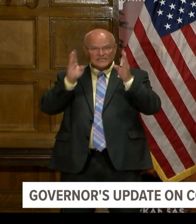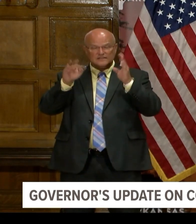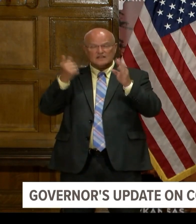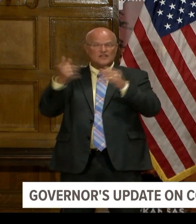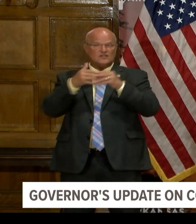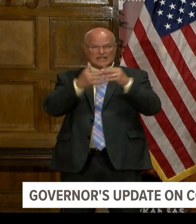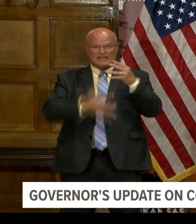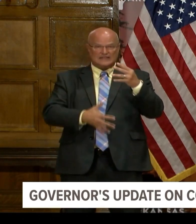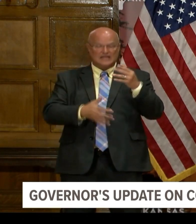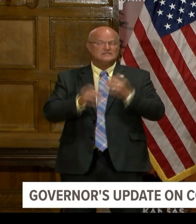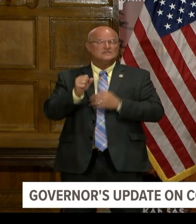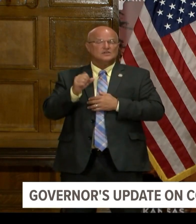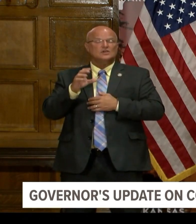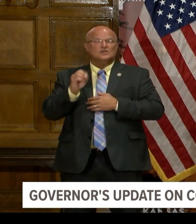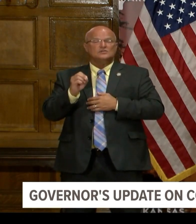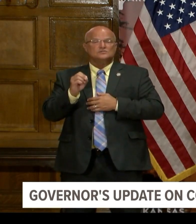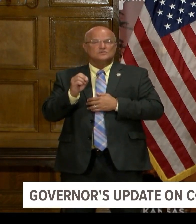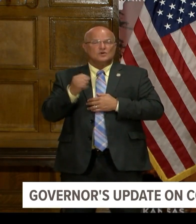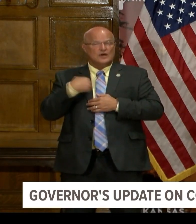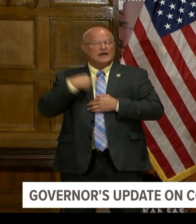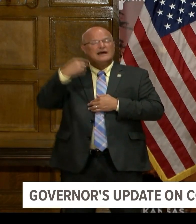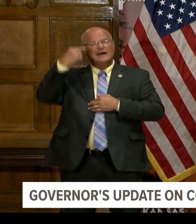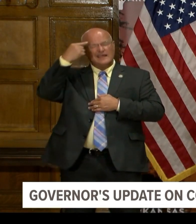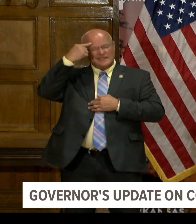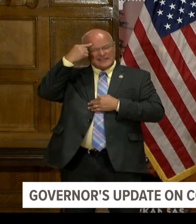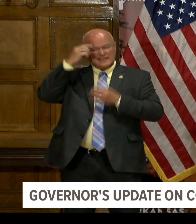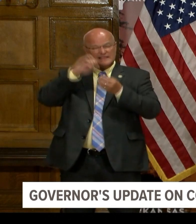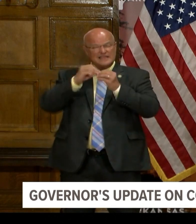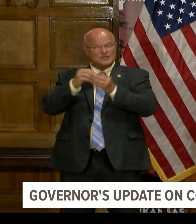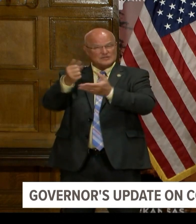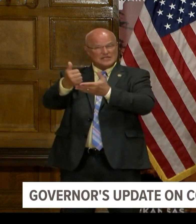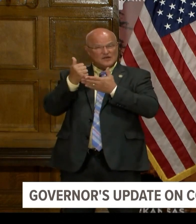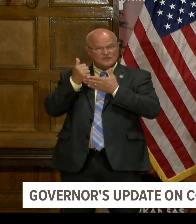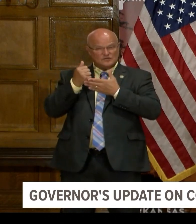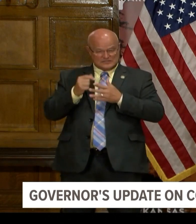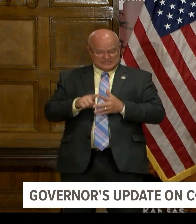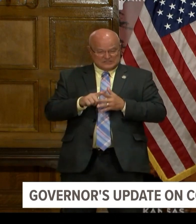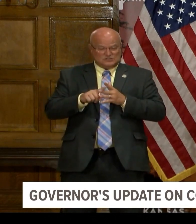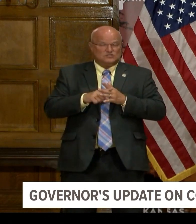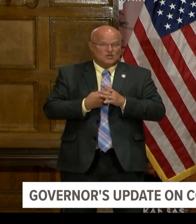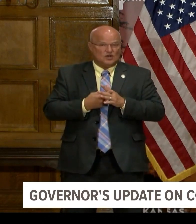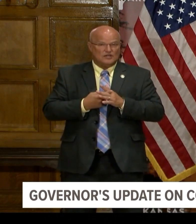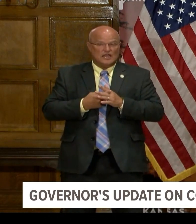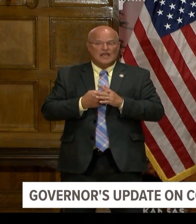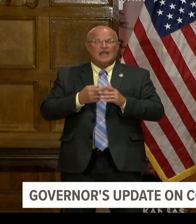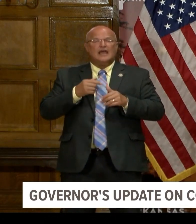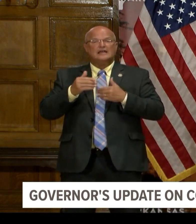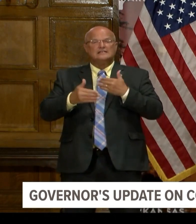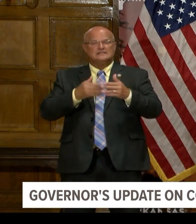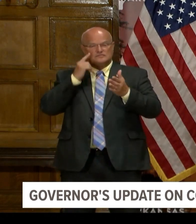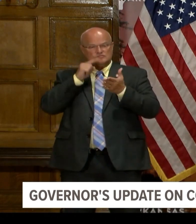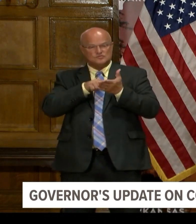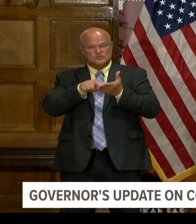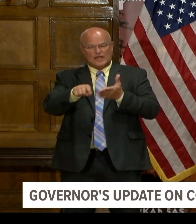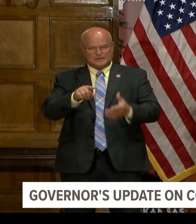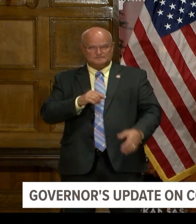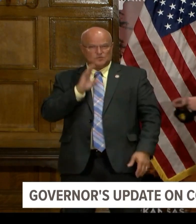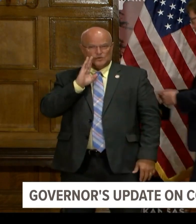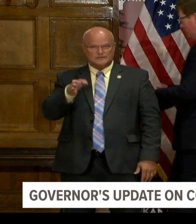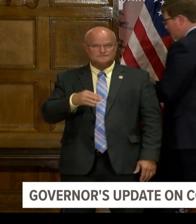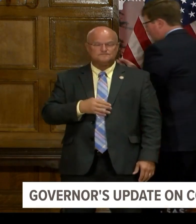guidelines. So I think the numbers are helpful to get started, and we'll continue to track them.